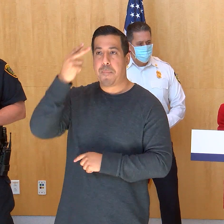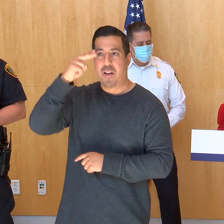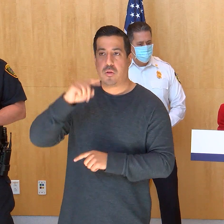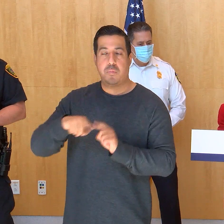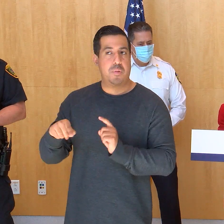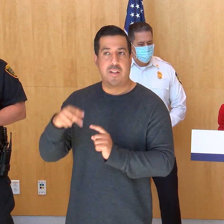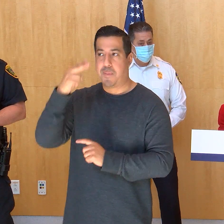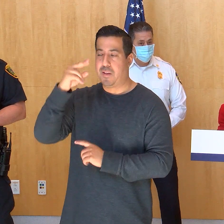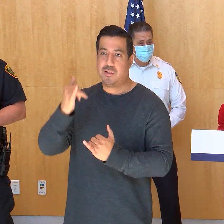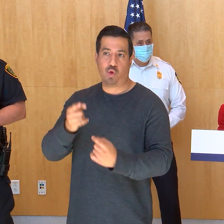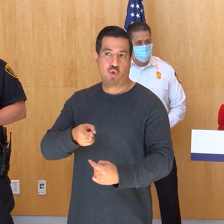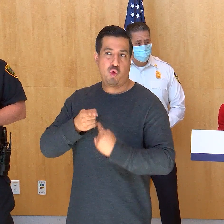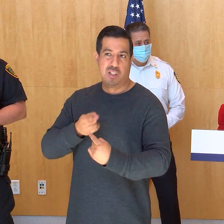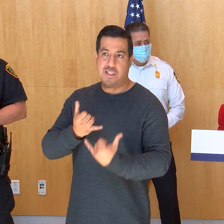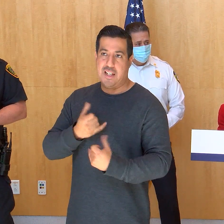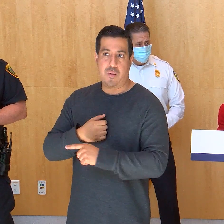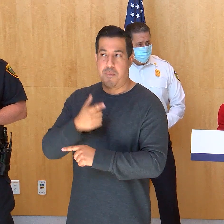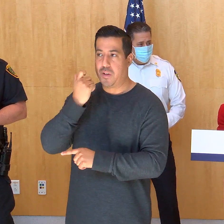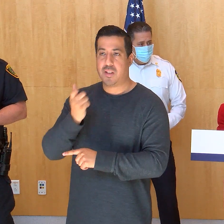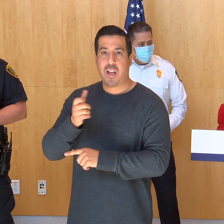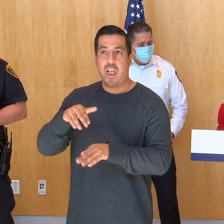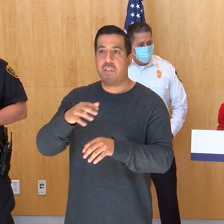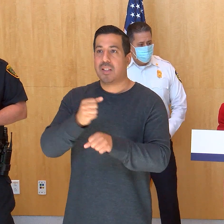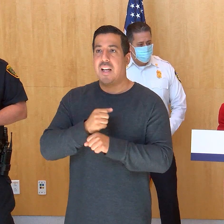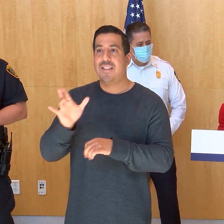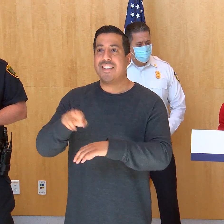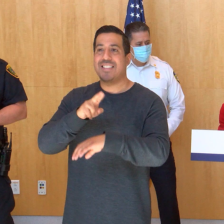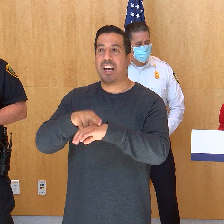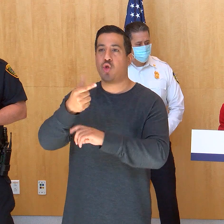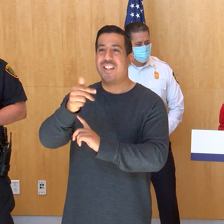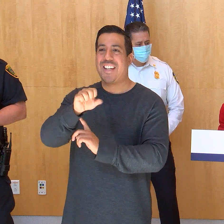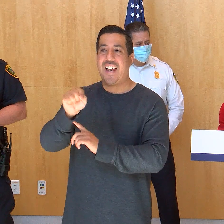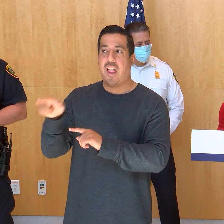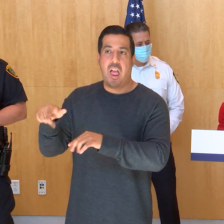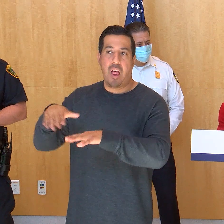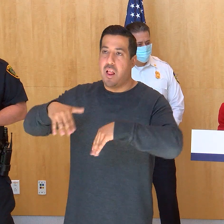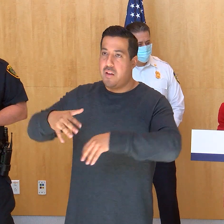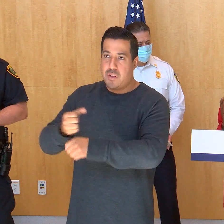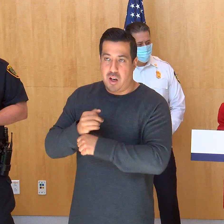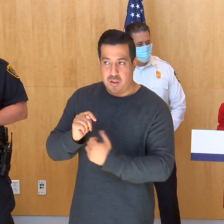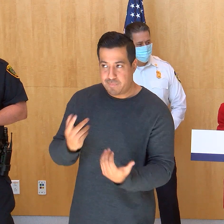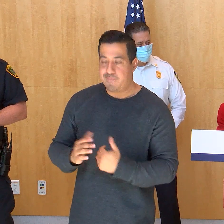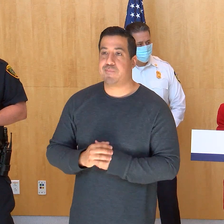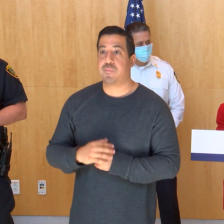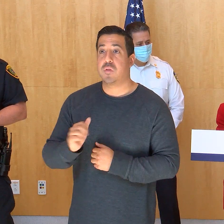in dire straits right now because they didn't get the natural gas that they needed to get. My good friends at Centerpoint,